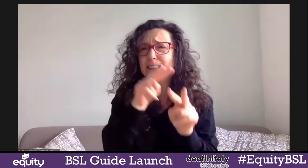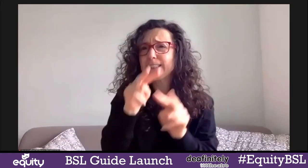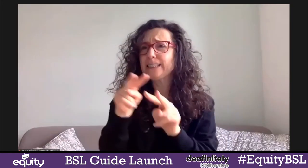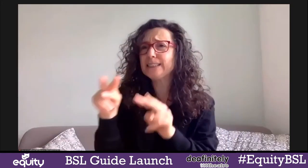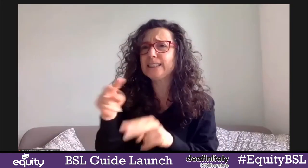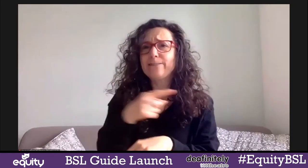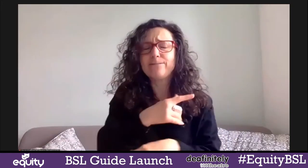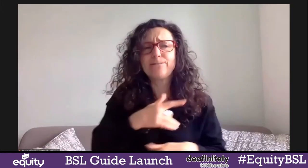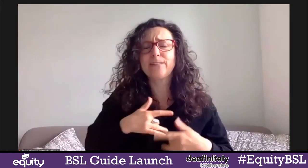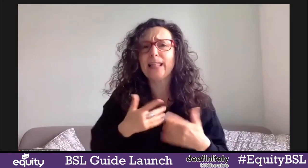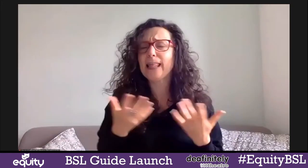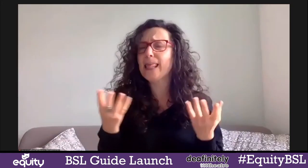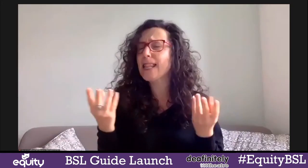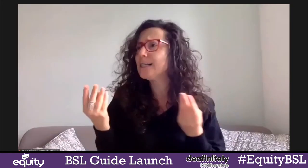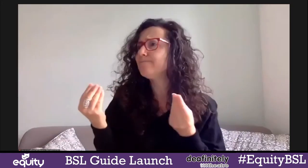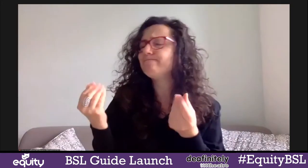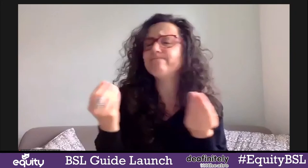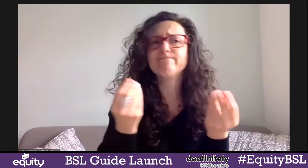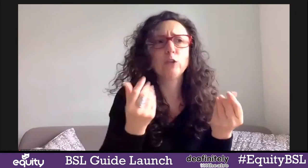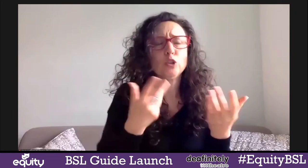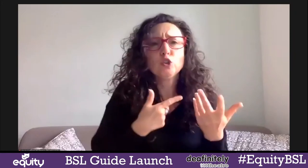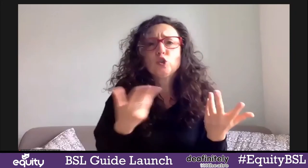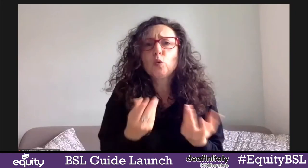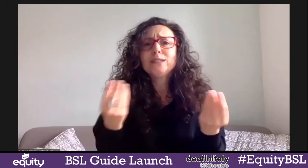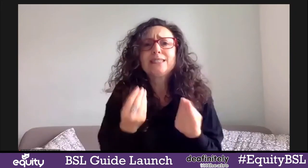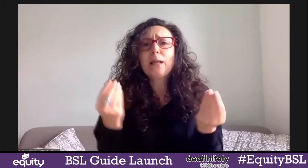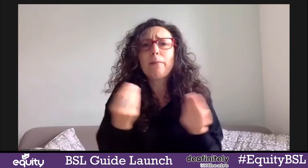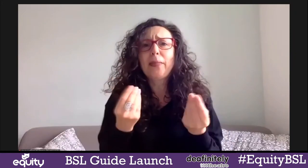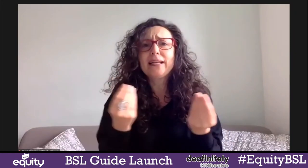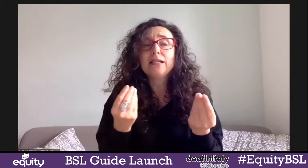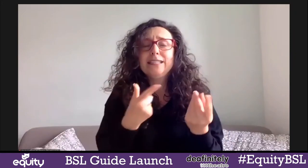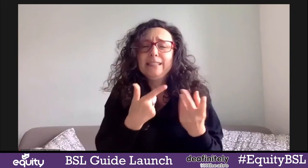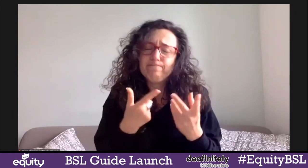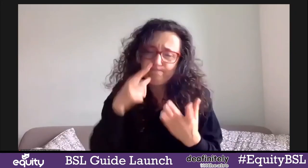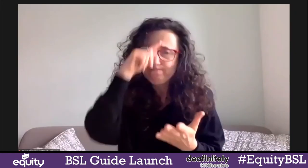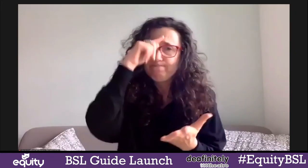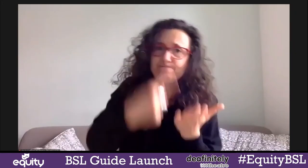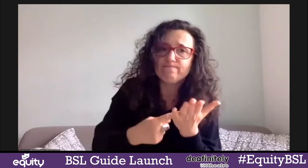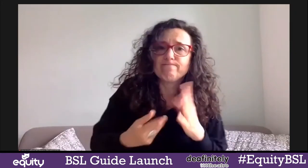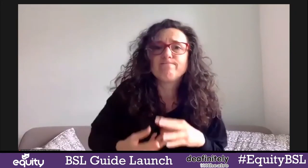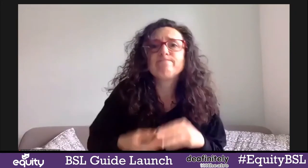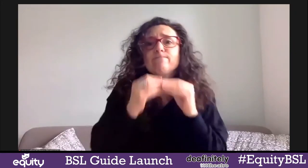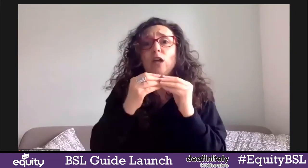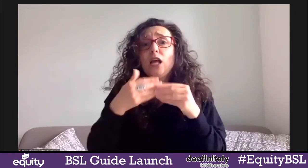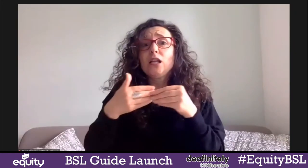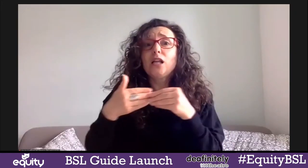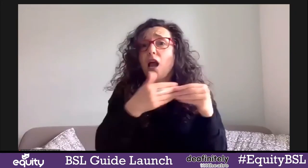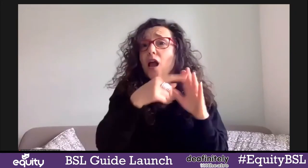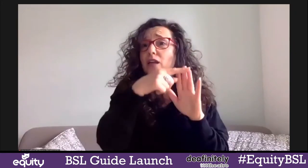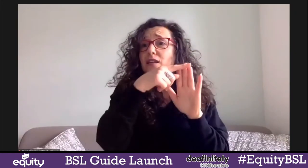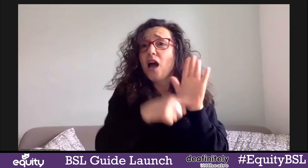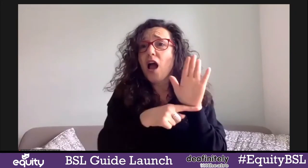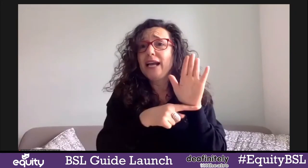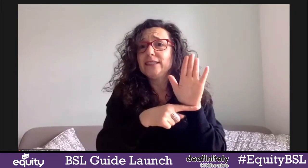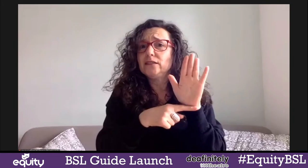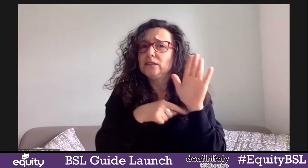from Julian, Sophie and Nadia, and he's also seen the experiences of his own family and friends. So it galvanised